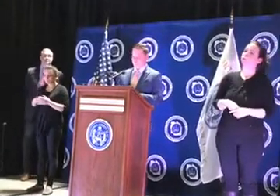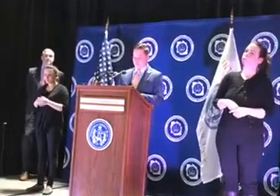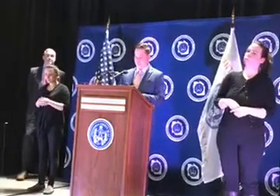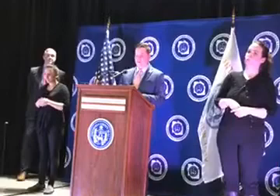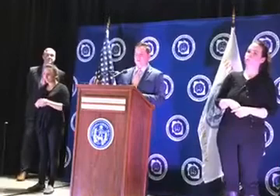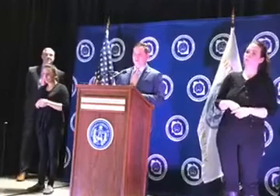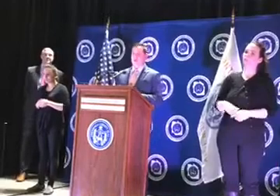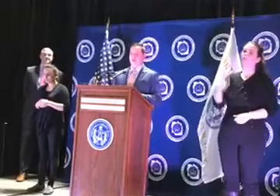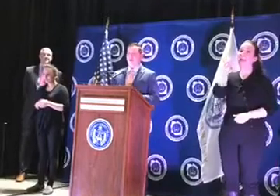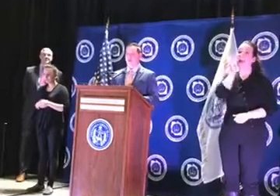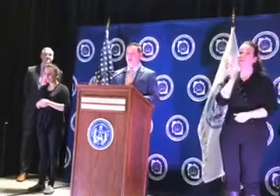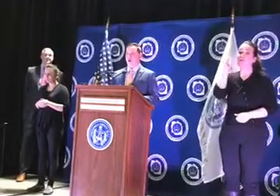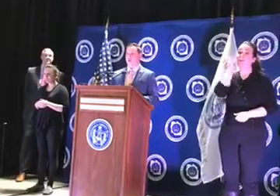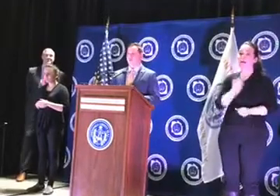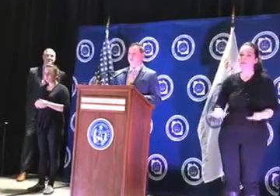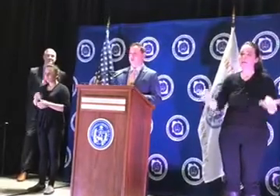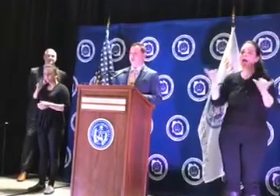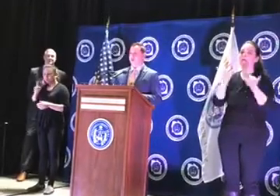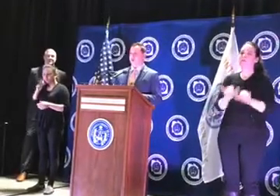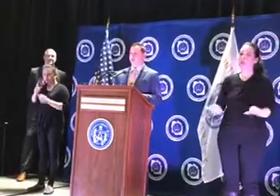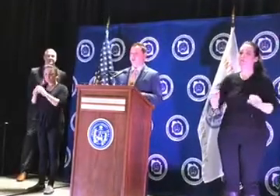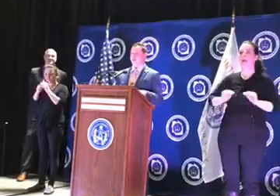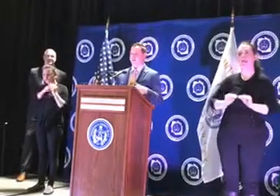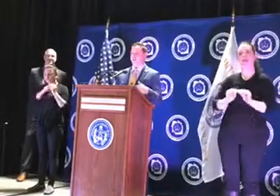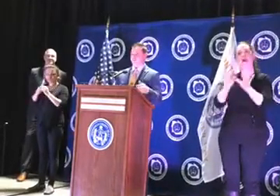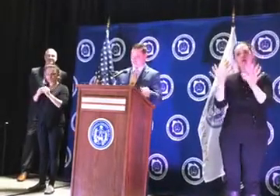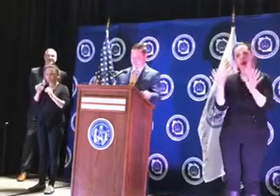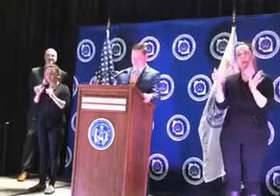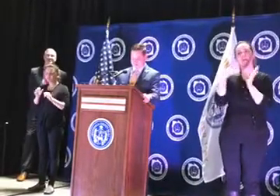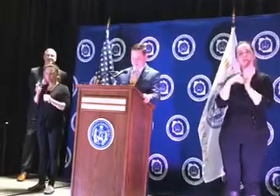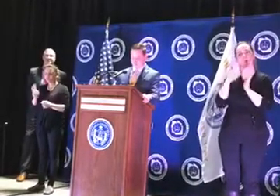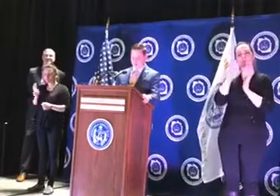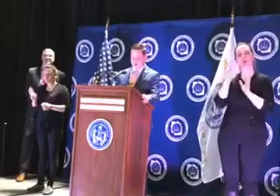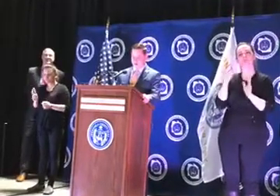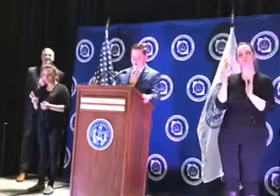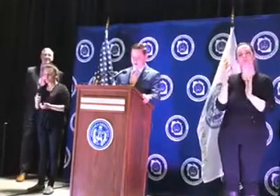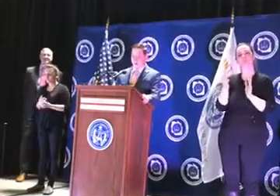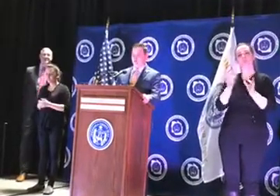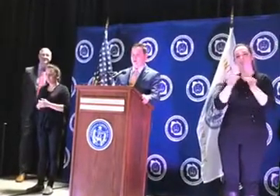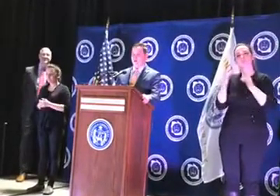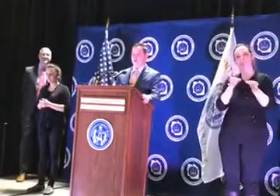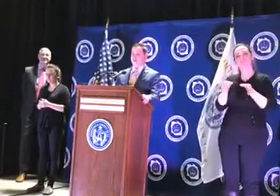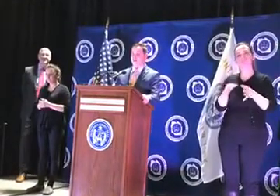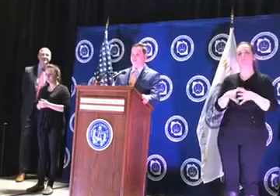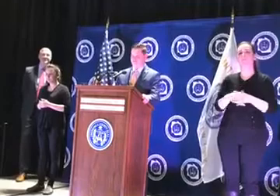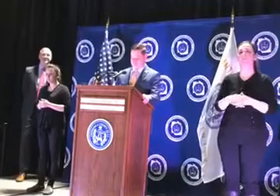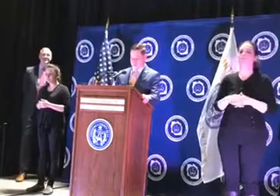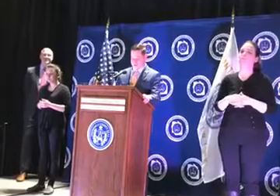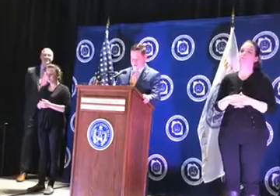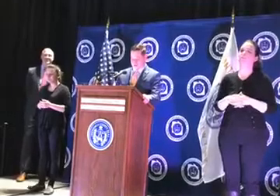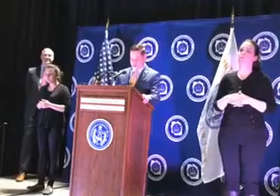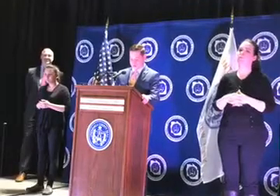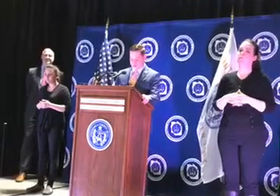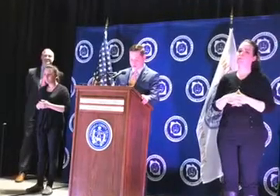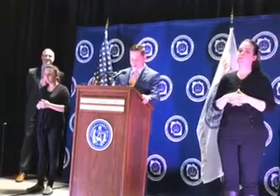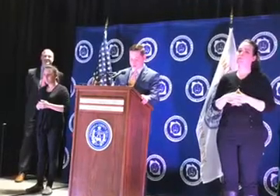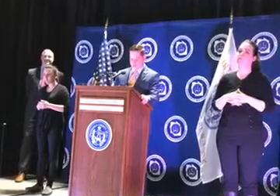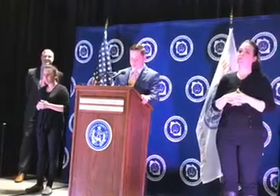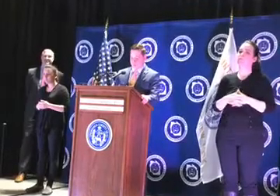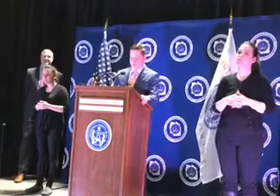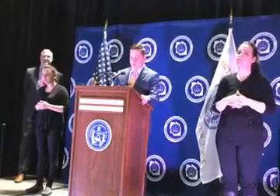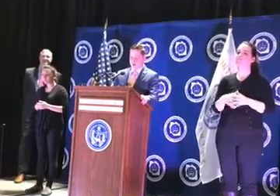So let me try to get this right so that I don't answer the same questions over and over again, although I will answer them again if you need me